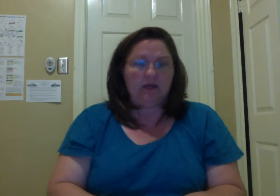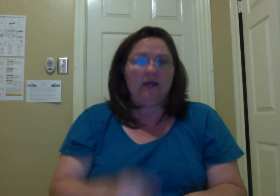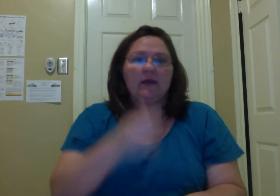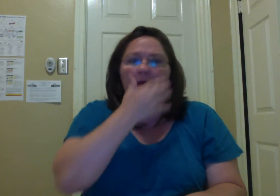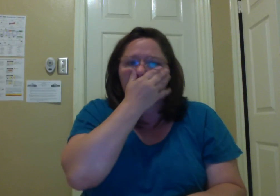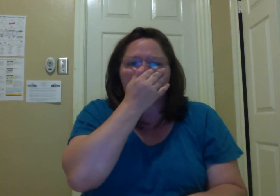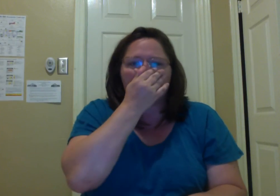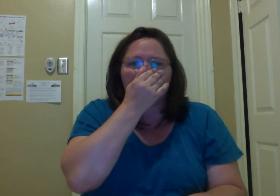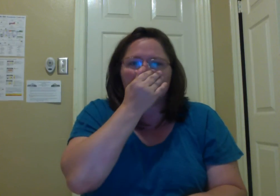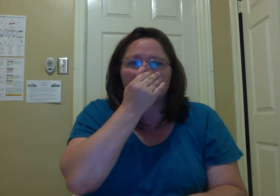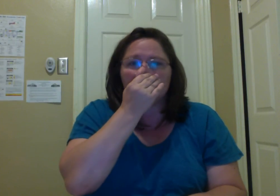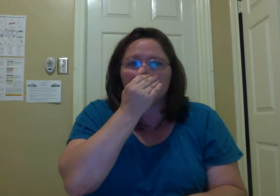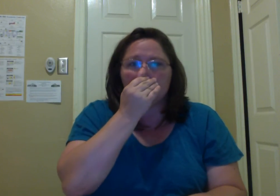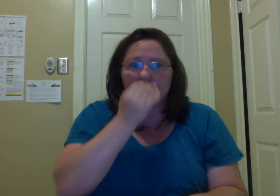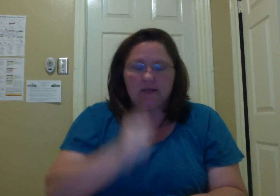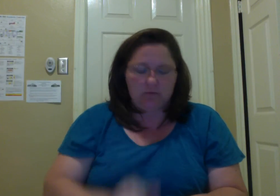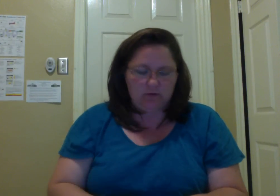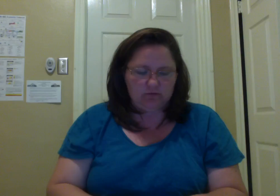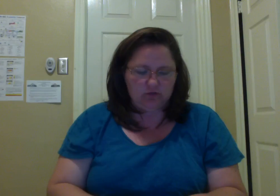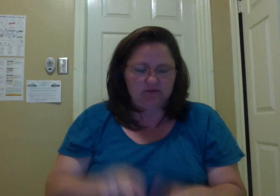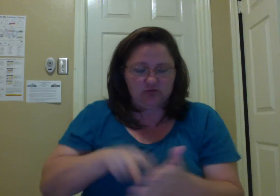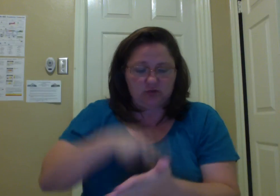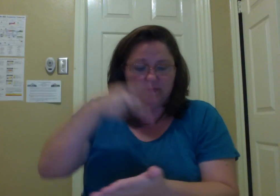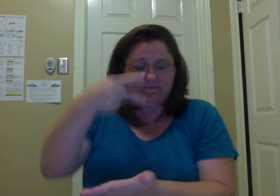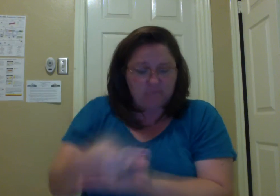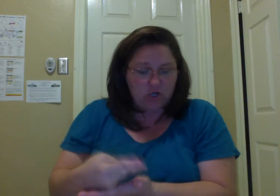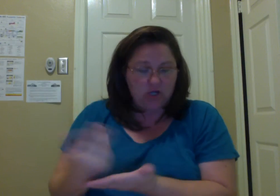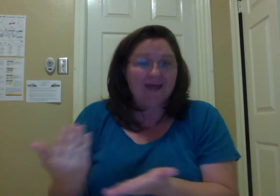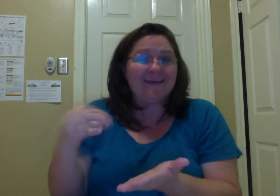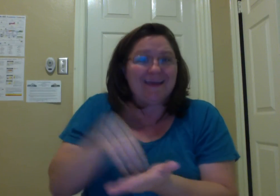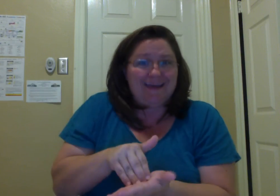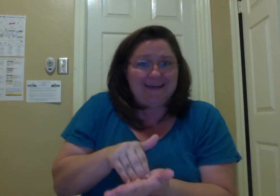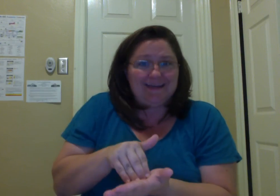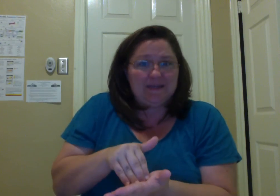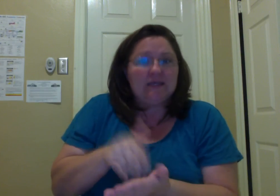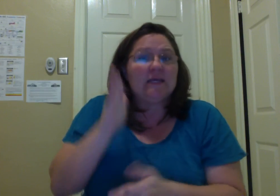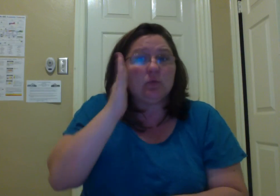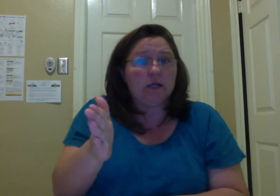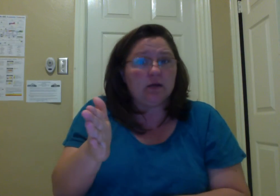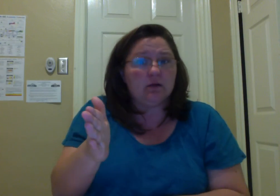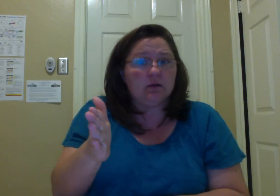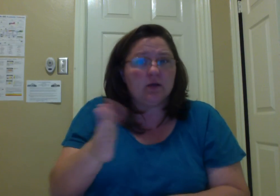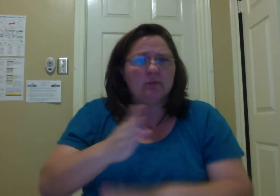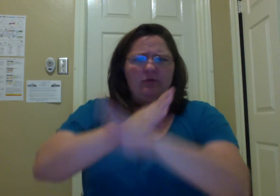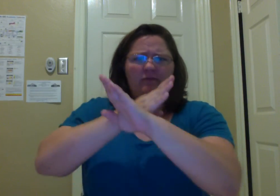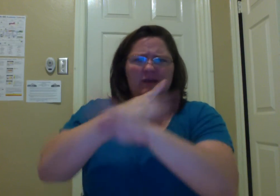Okay? So, trip and fall again, he will. So, you're going to say trip and fall again. He will.